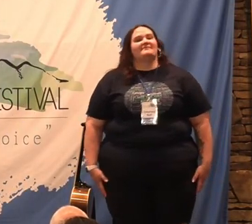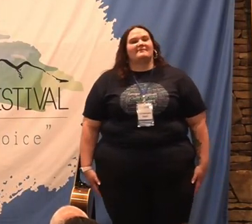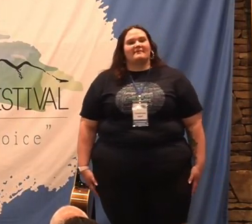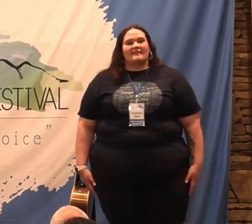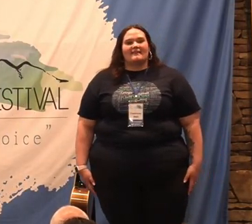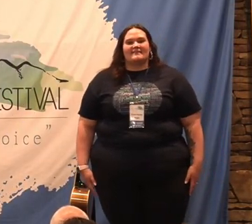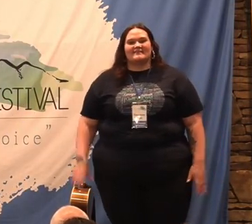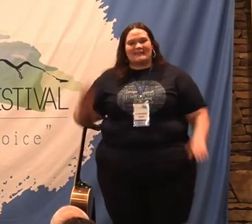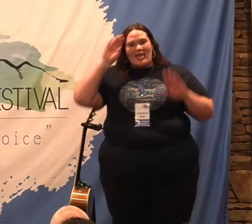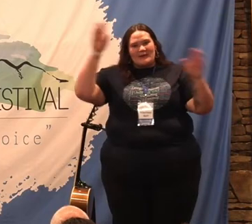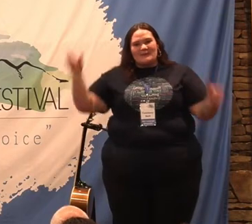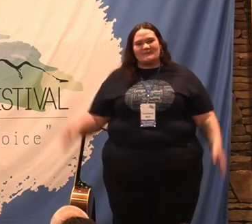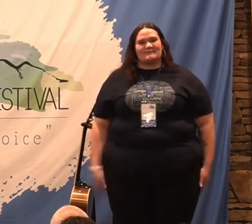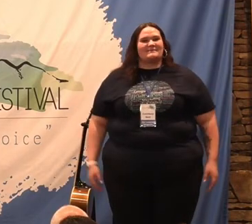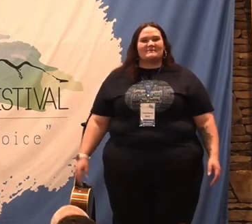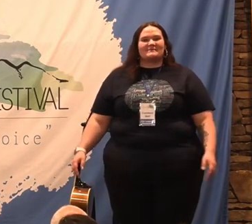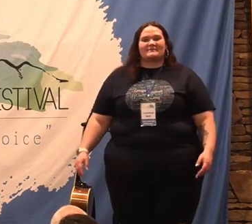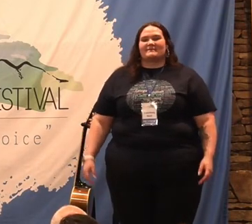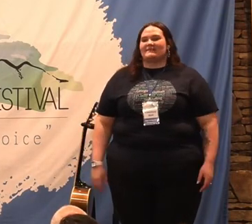Hello.